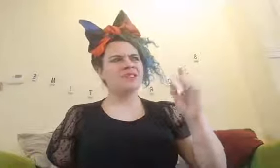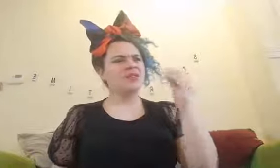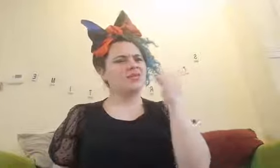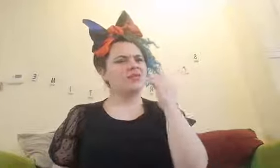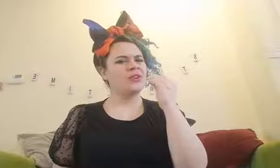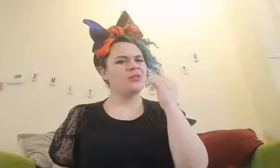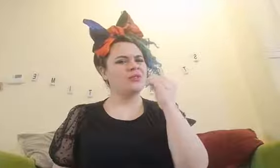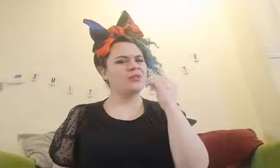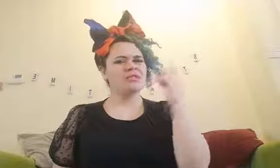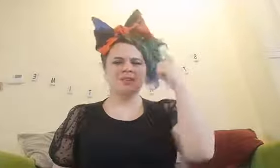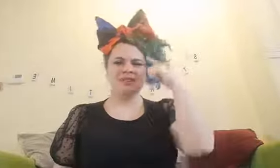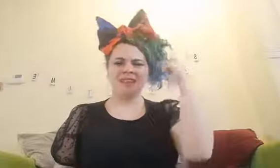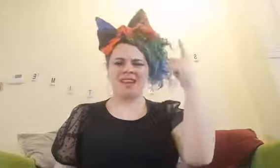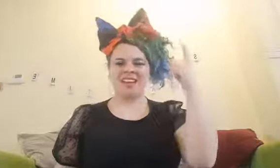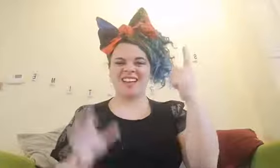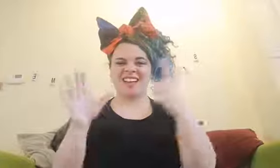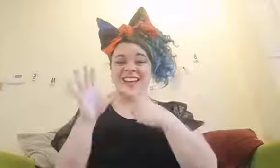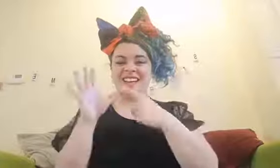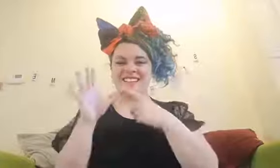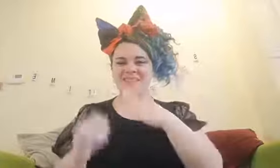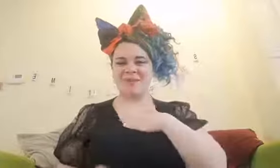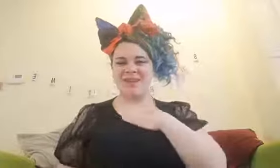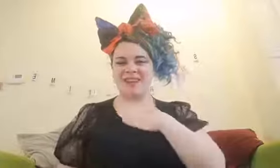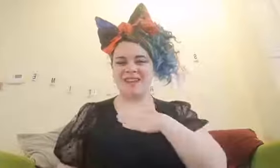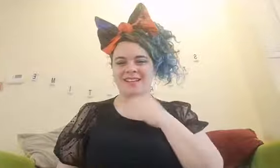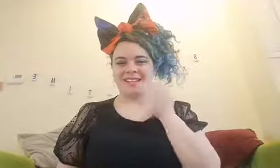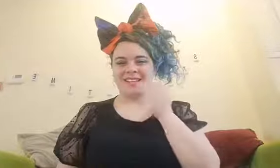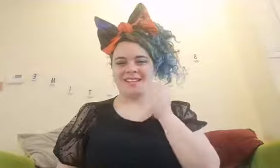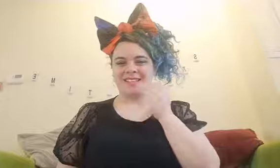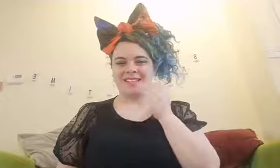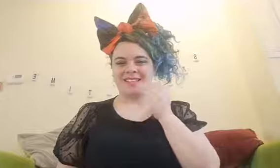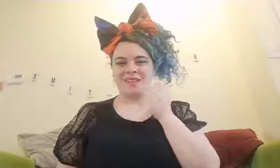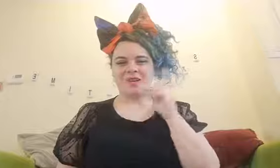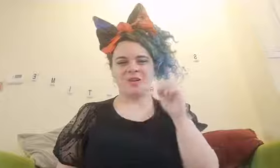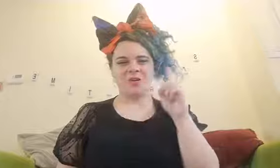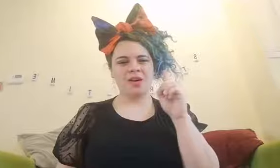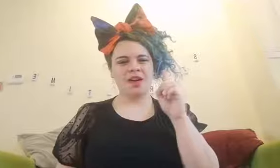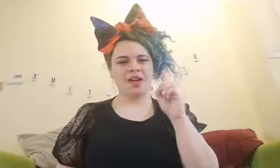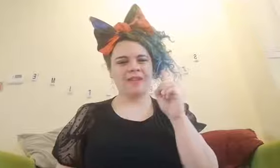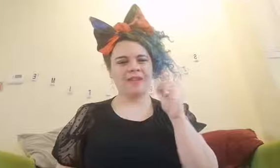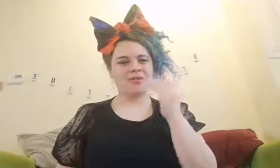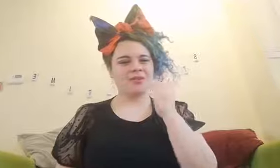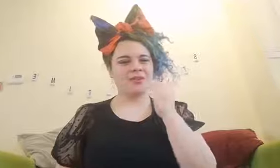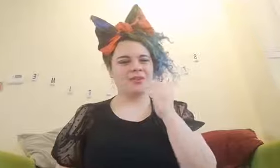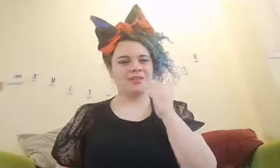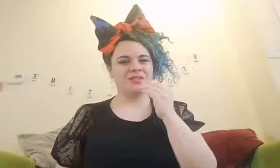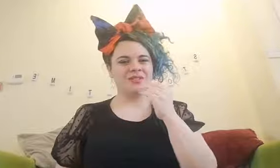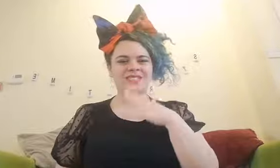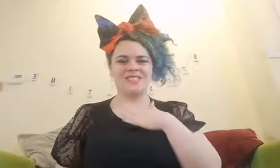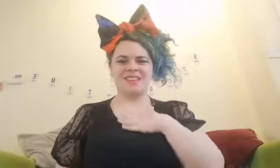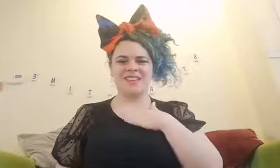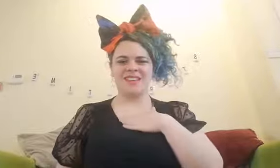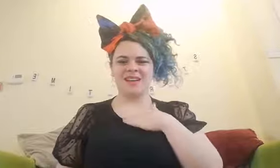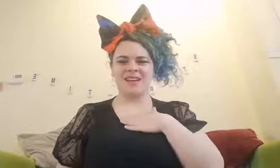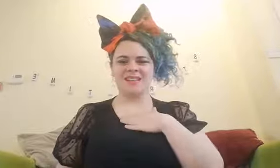of food do you think Anansi might like to eat? What kind of food do you think he likes